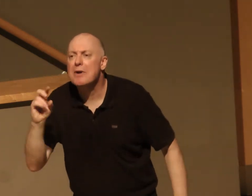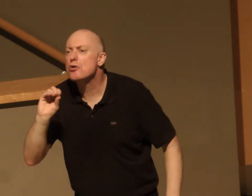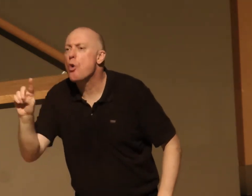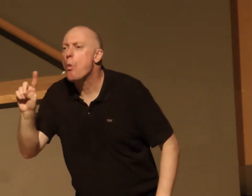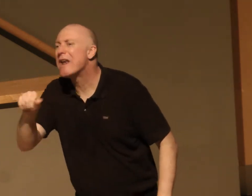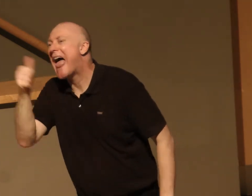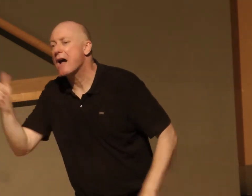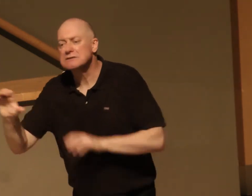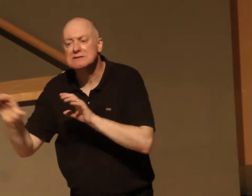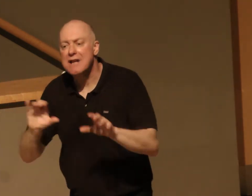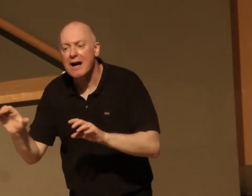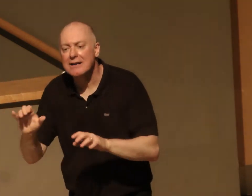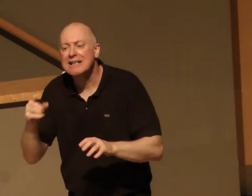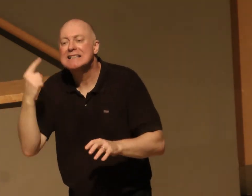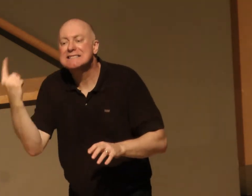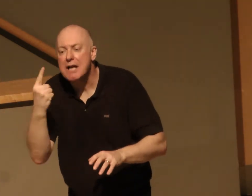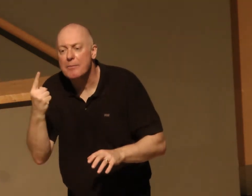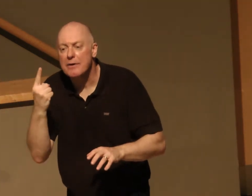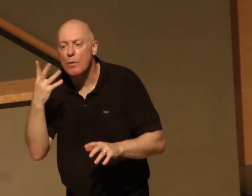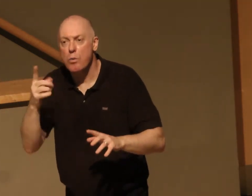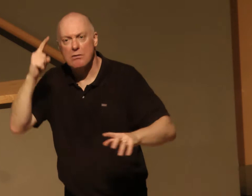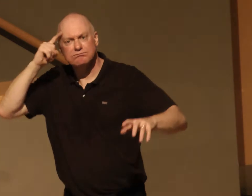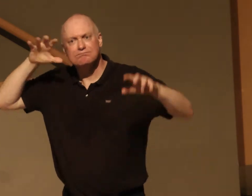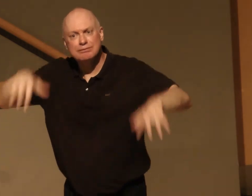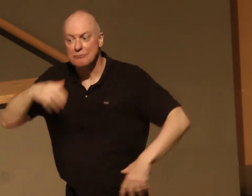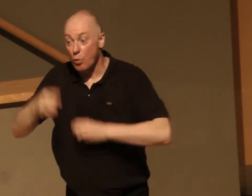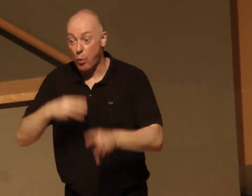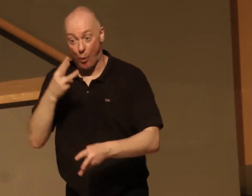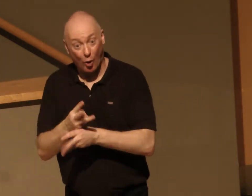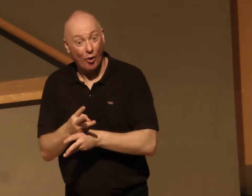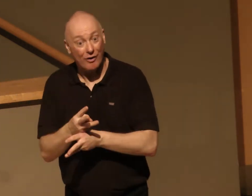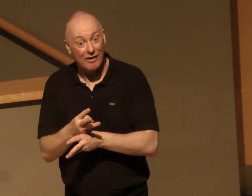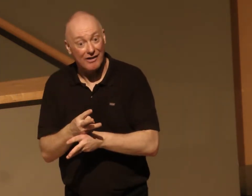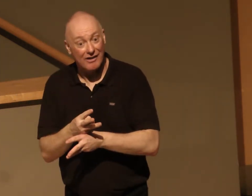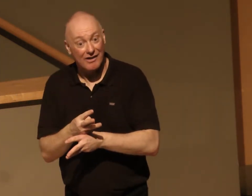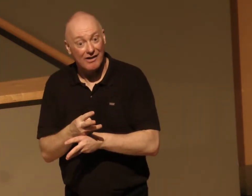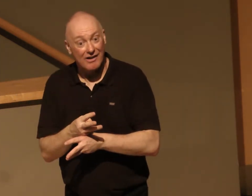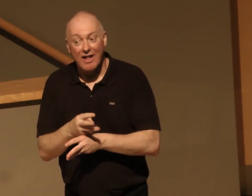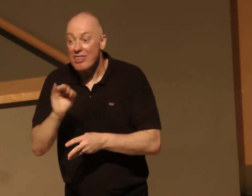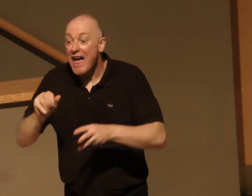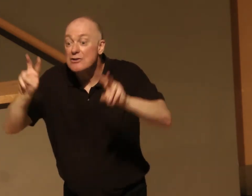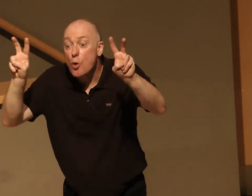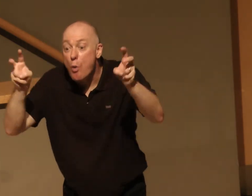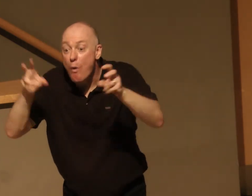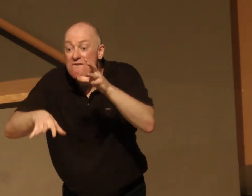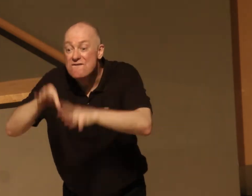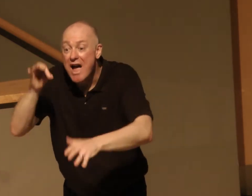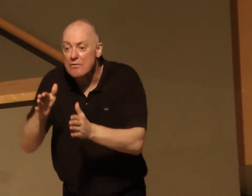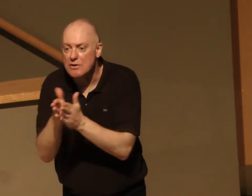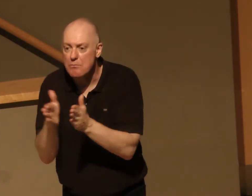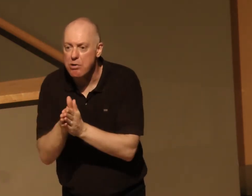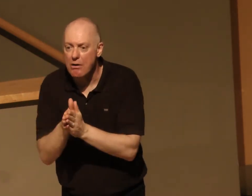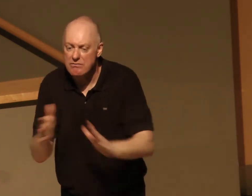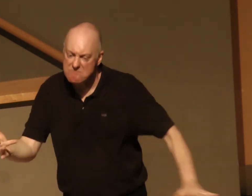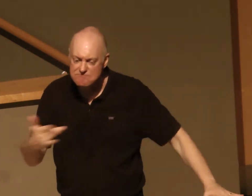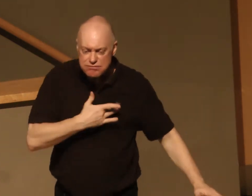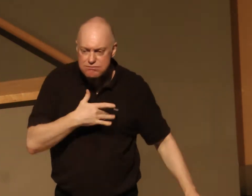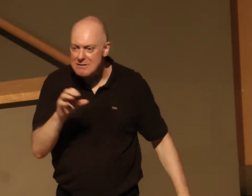has done, something that will dazzle the world. This is one of the quotes found in a book that really fueled Steve Jobs and all his